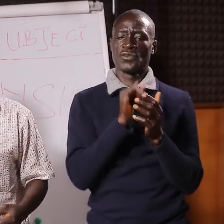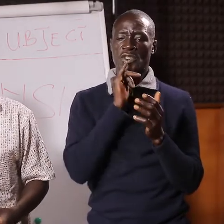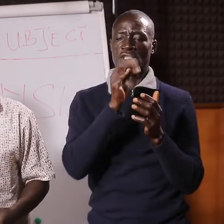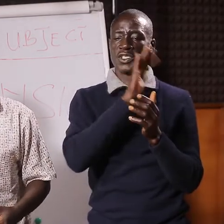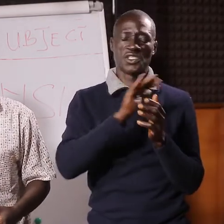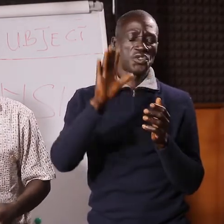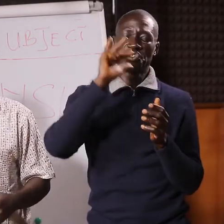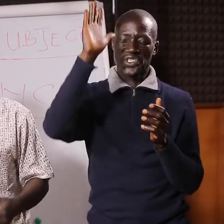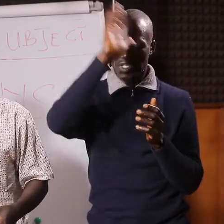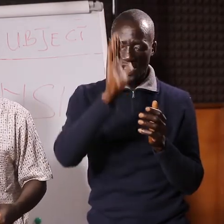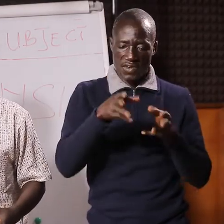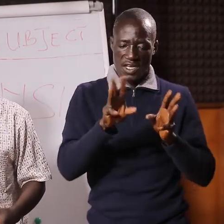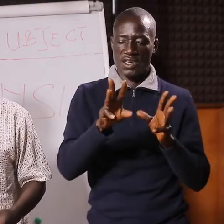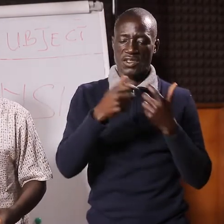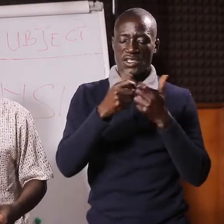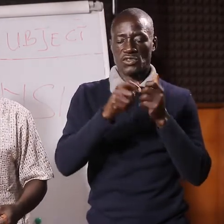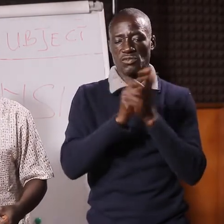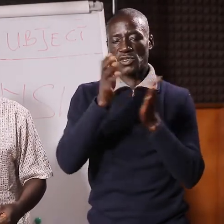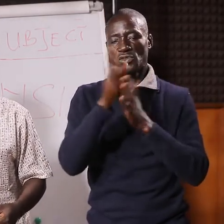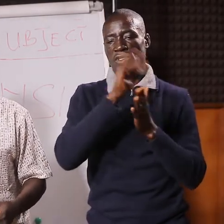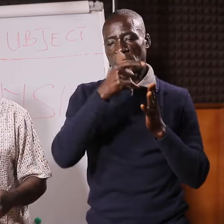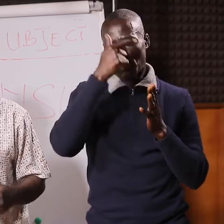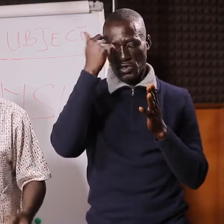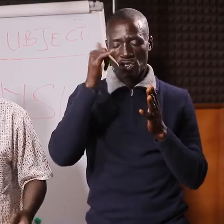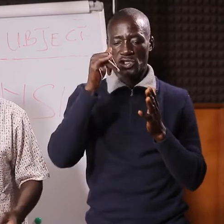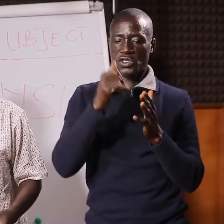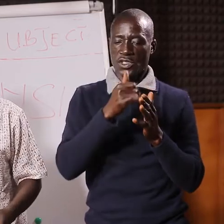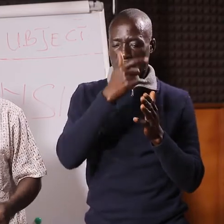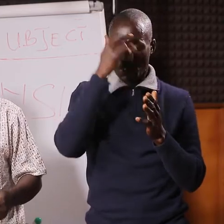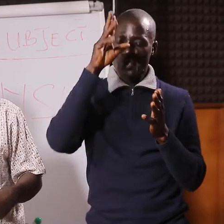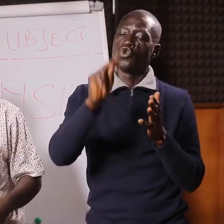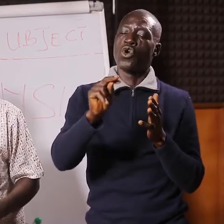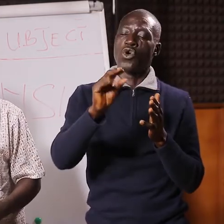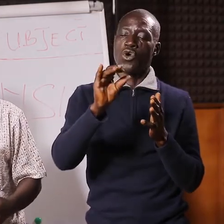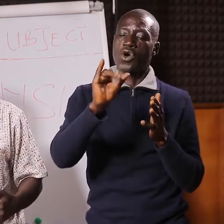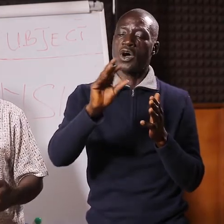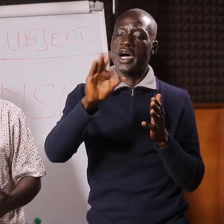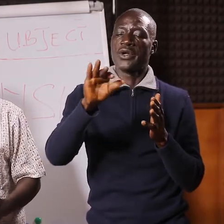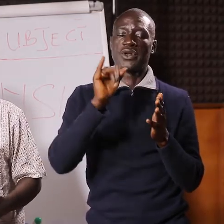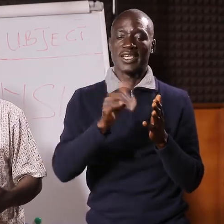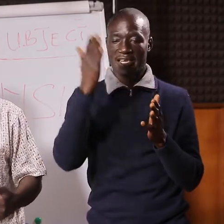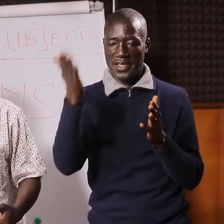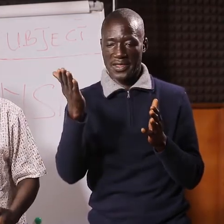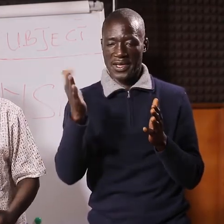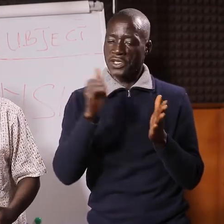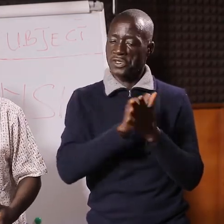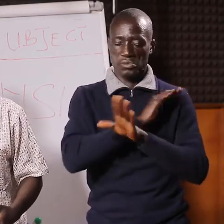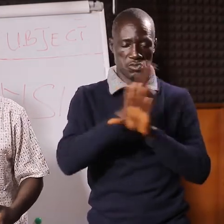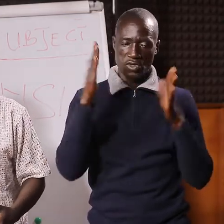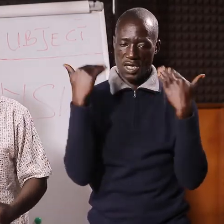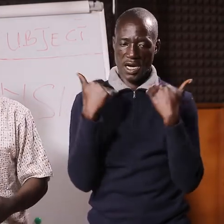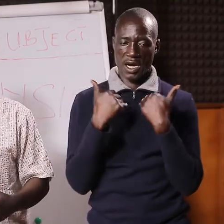a non-electrolyte. Why? Because it has been deionized. All the ions that it